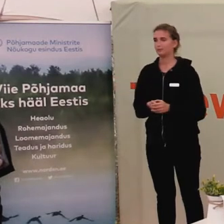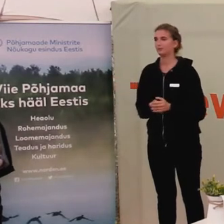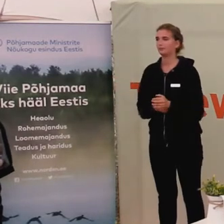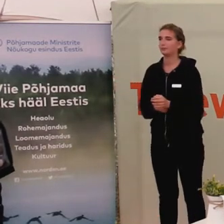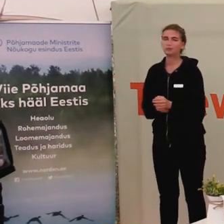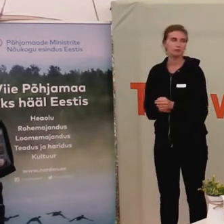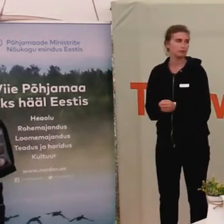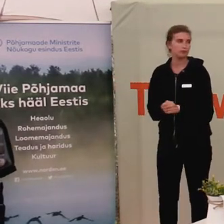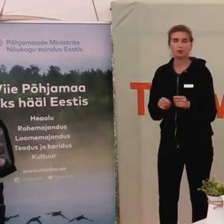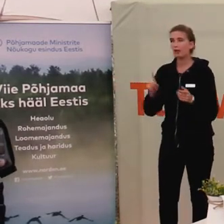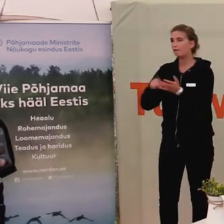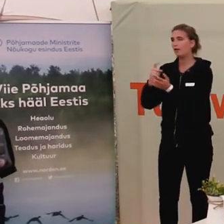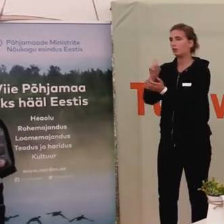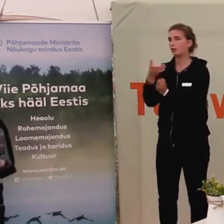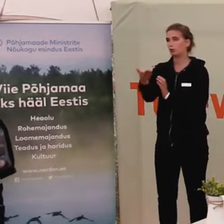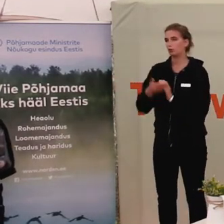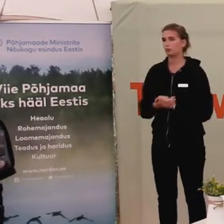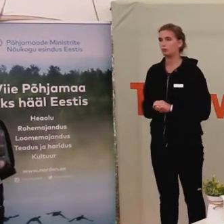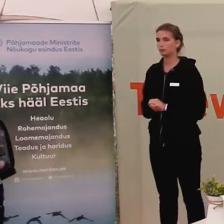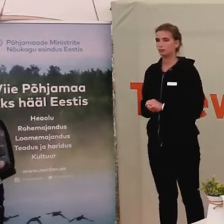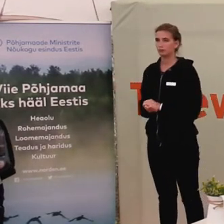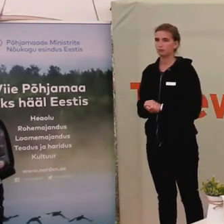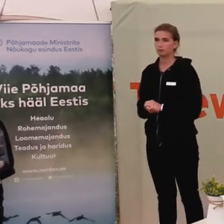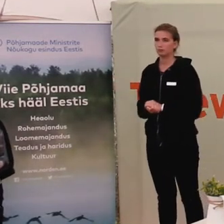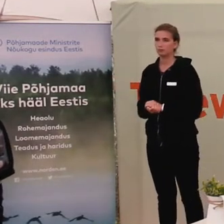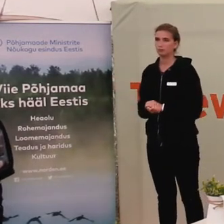ways. There was some questions in the back. Can we send the microphone there?